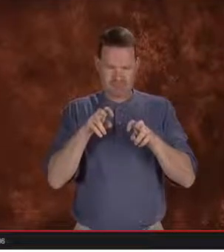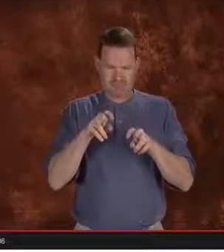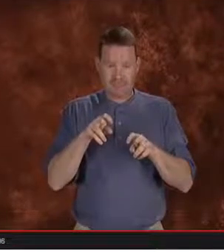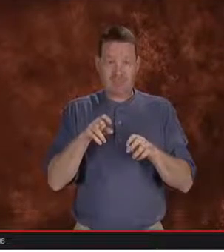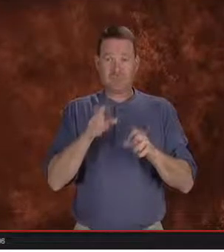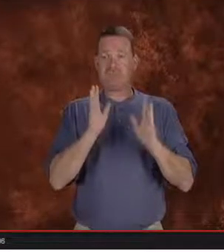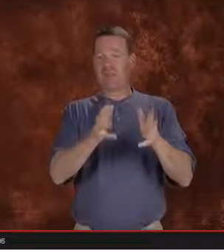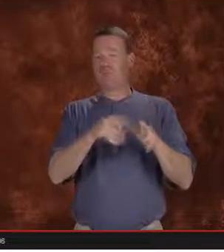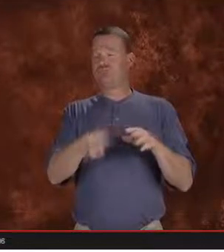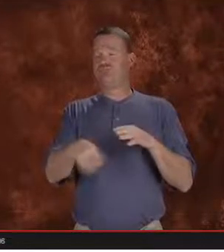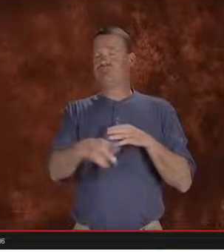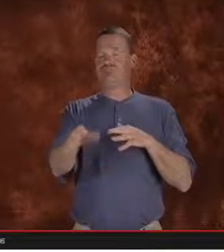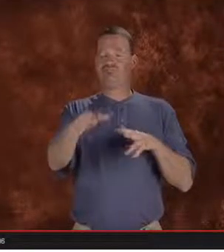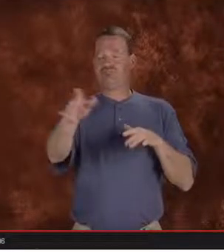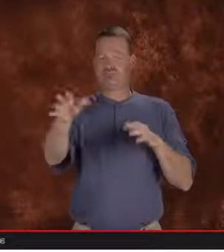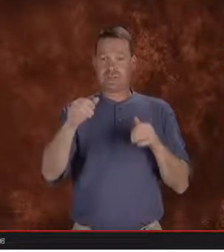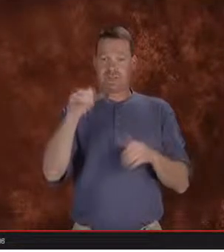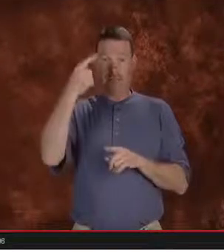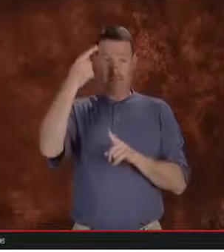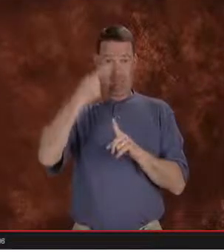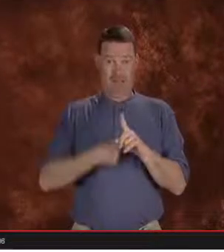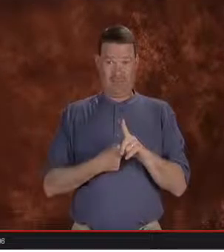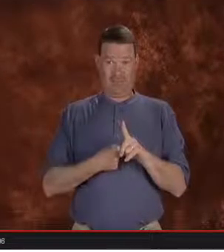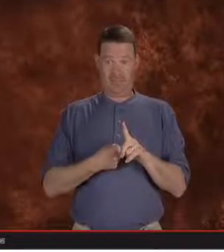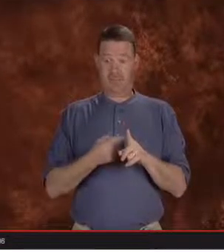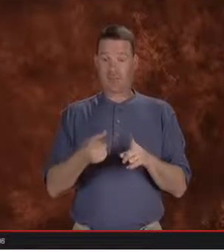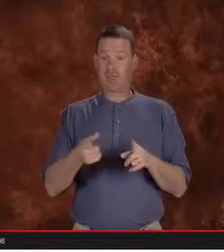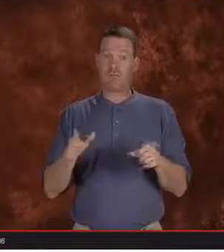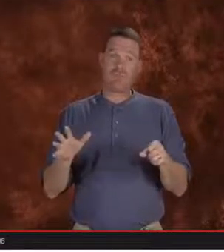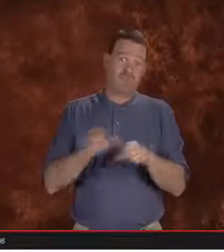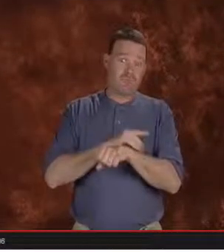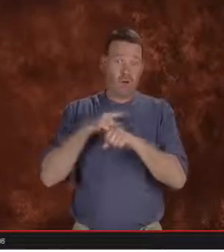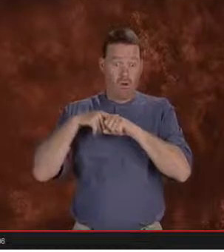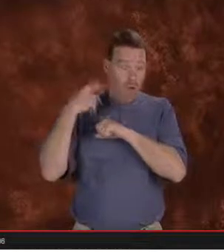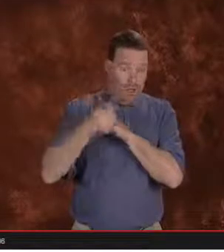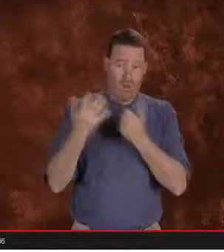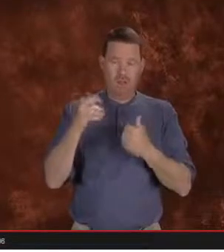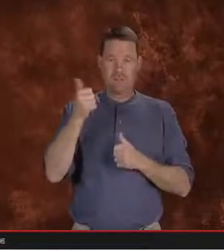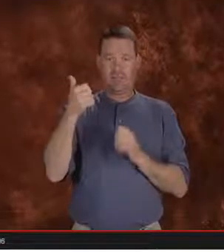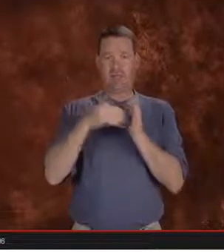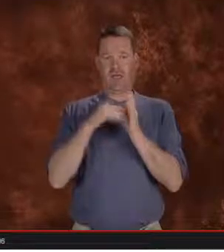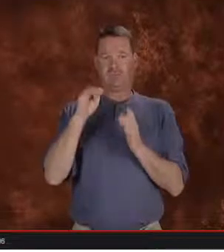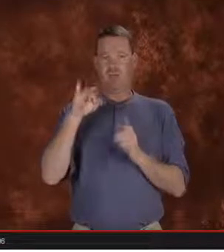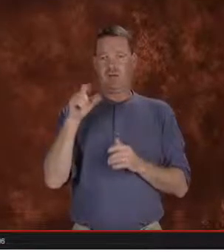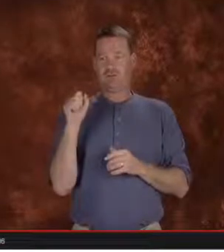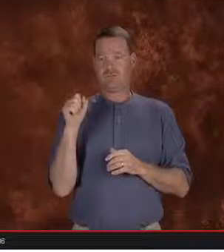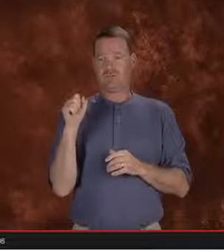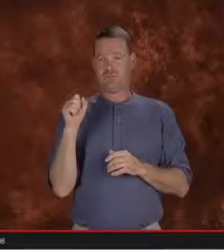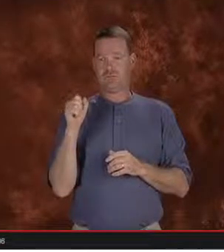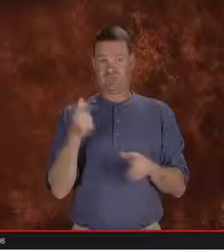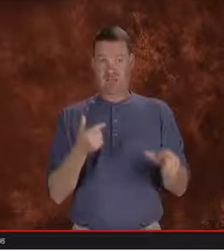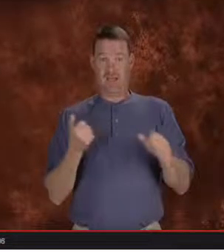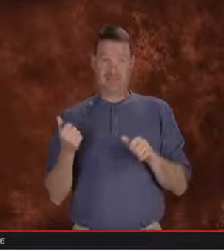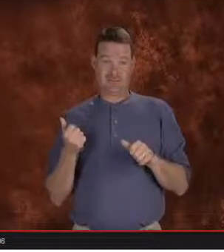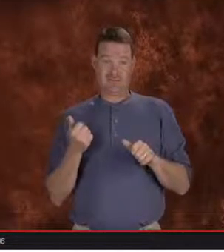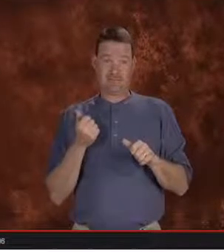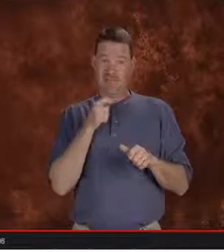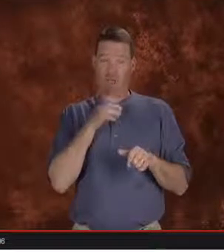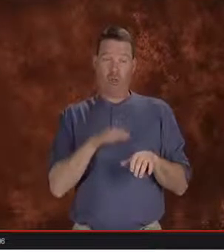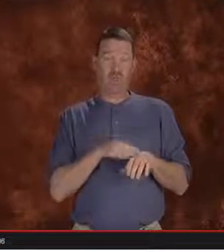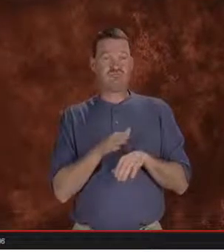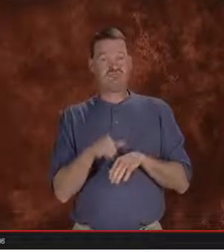on a blue whale and followed it and let it go for about 10 months to see how far it had gone, and it had gone